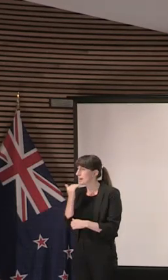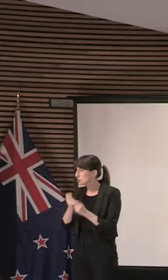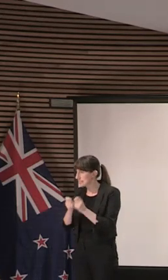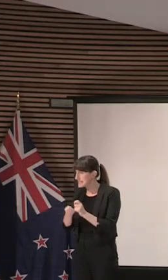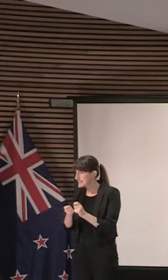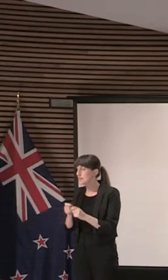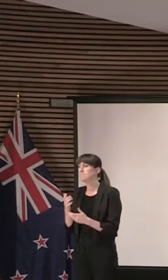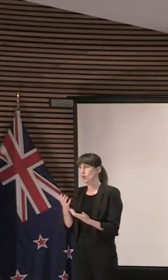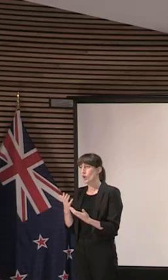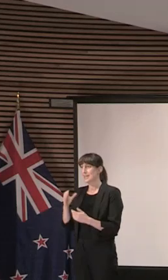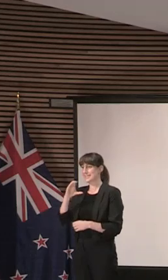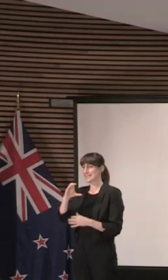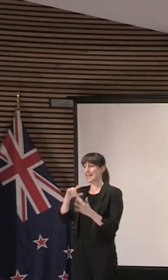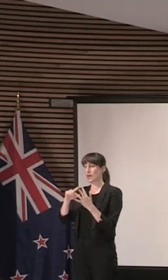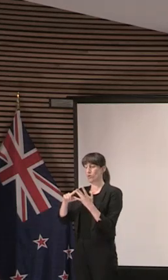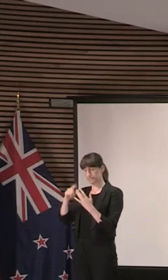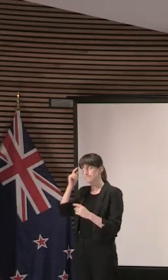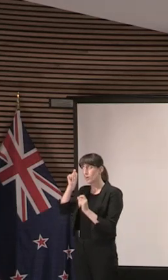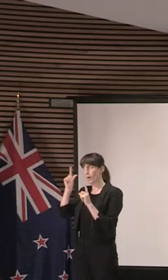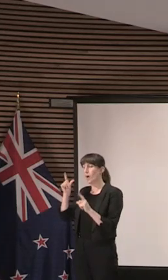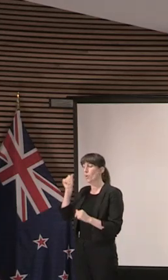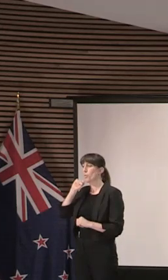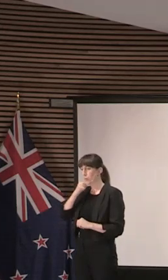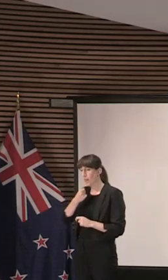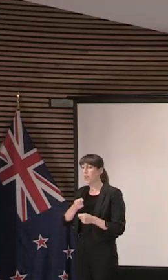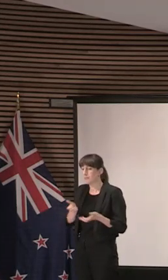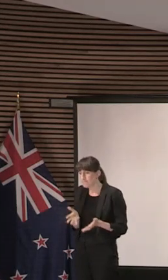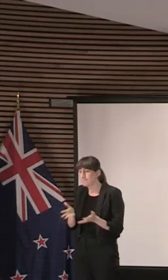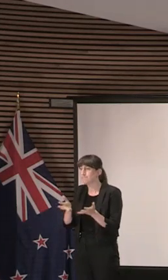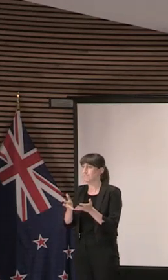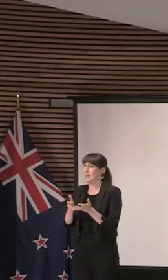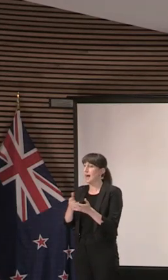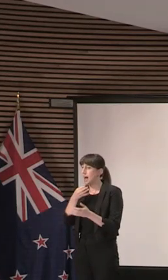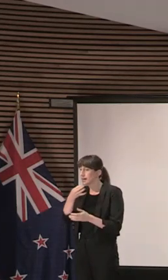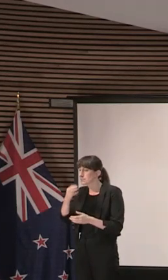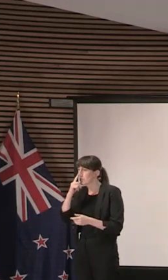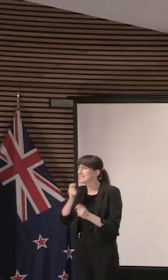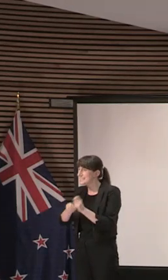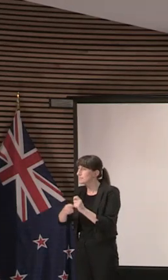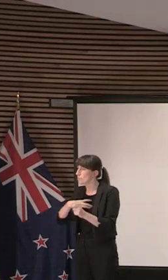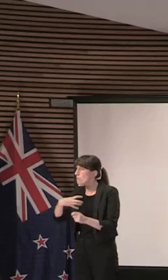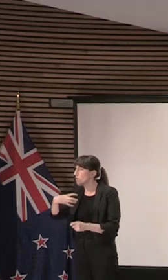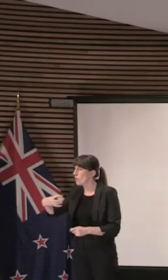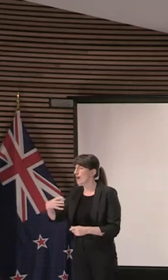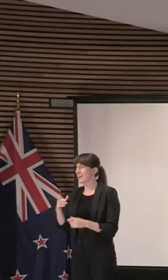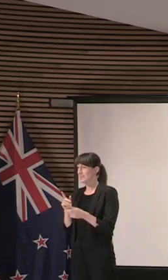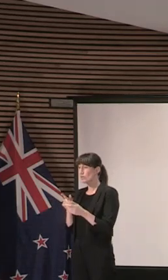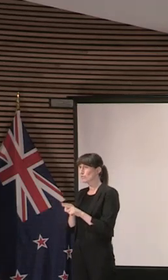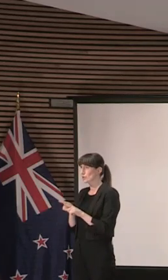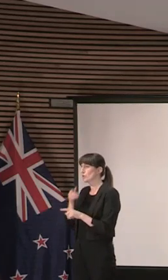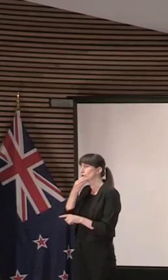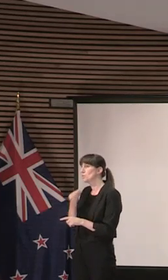teams to increase testing, including the use of mobile testing in some places to reach specific communities and